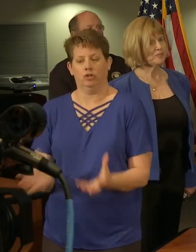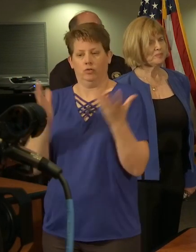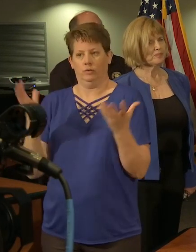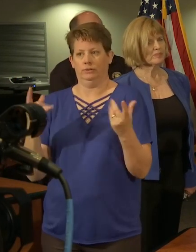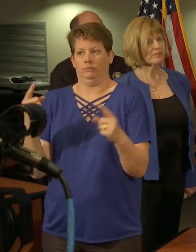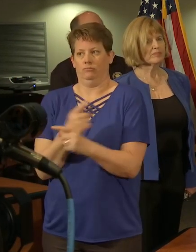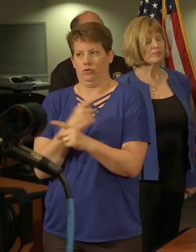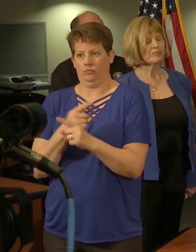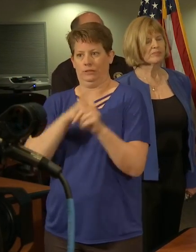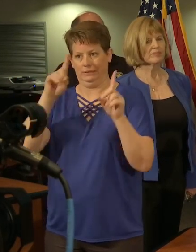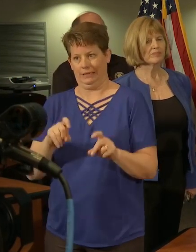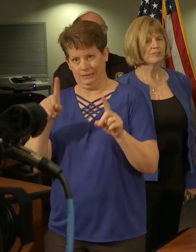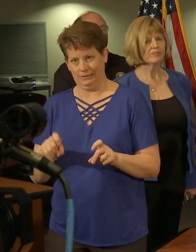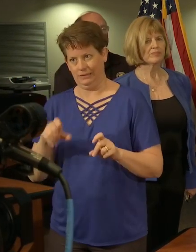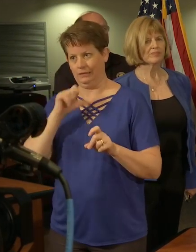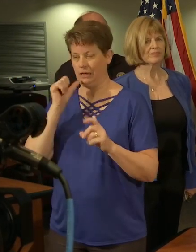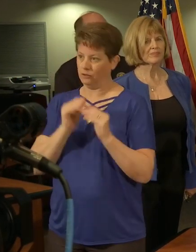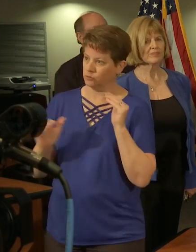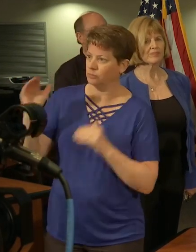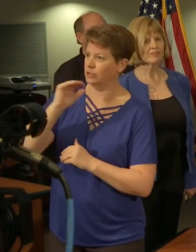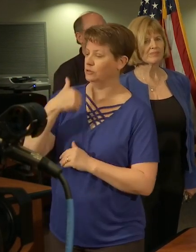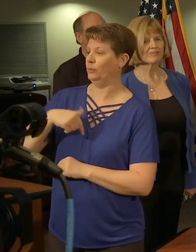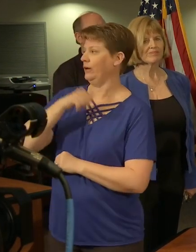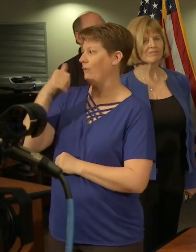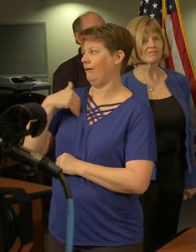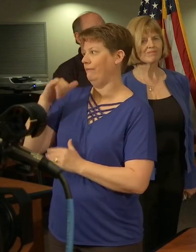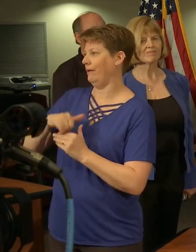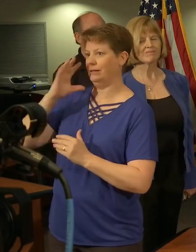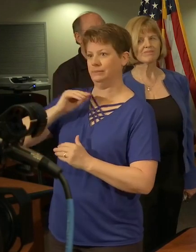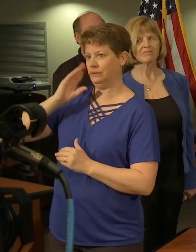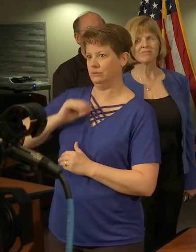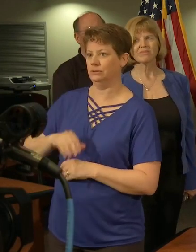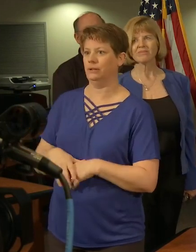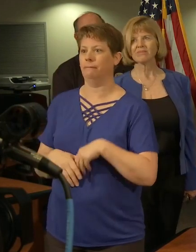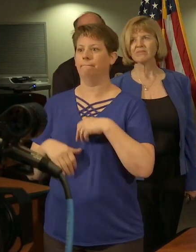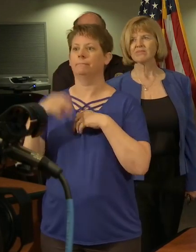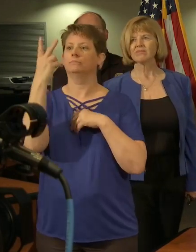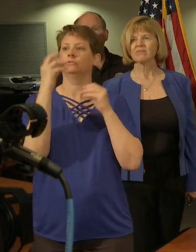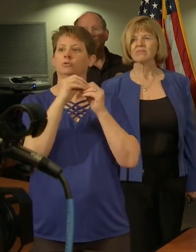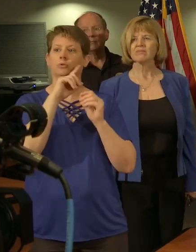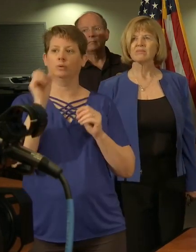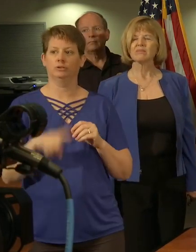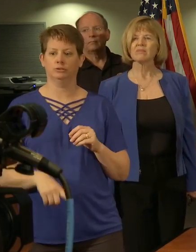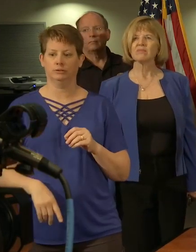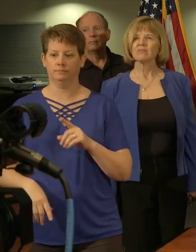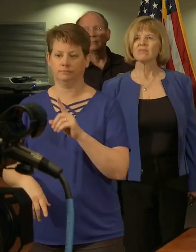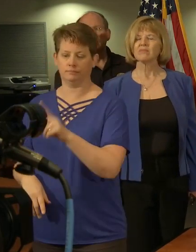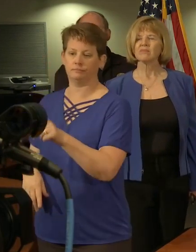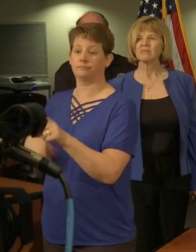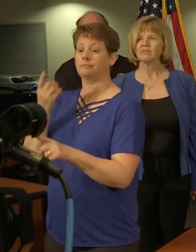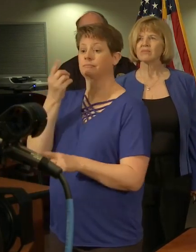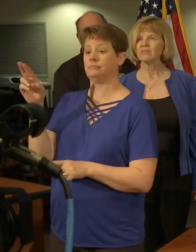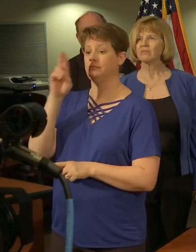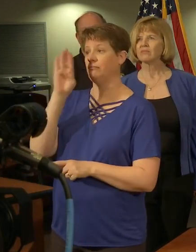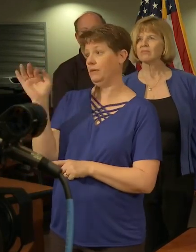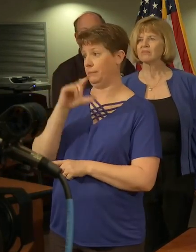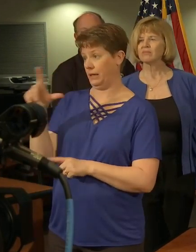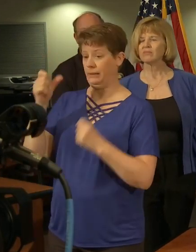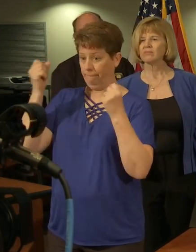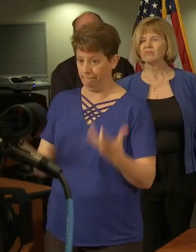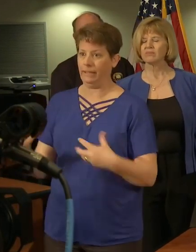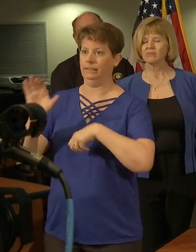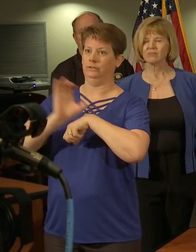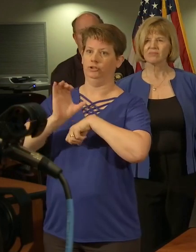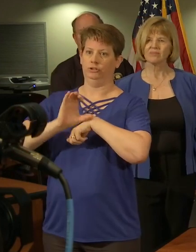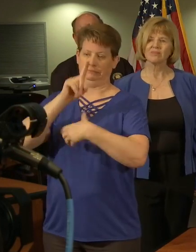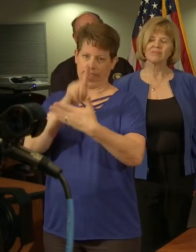don't get into a situation where we do experience shortages. Two more questions. Dr. Bell, a lot of churches didn't